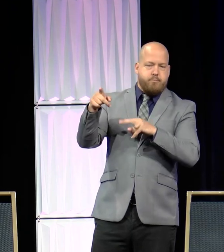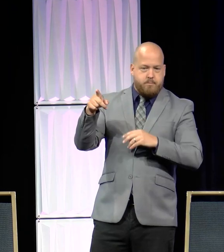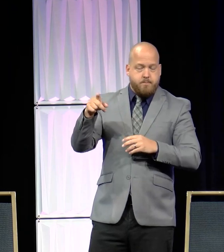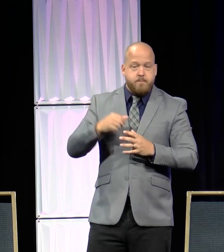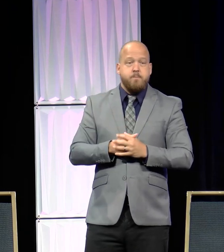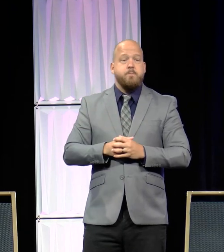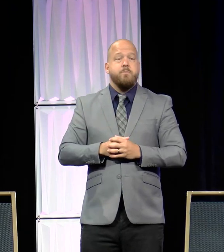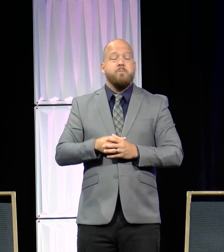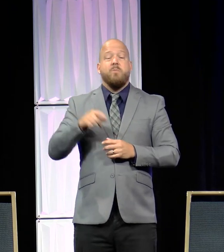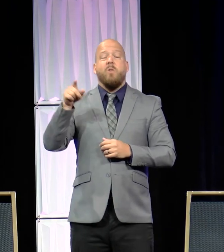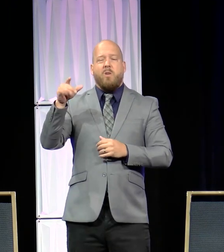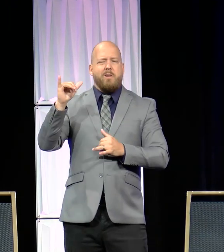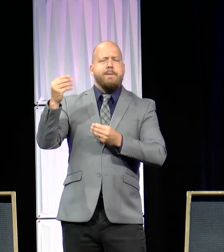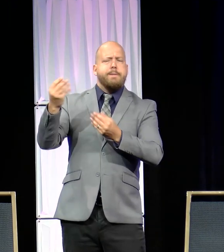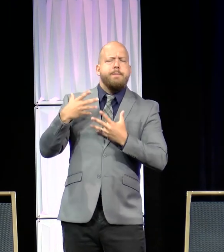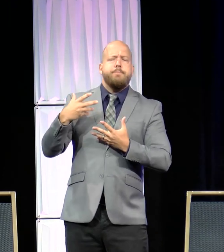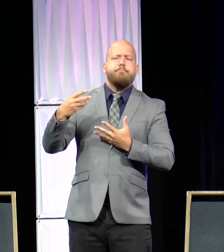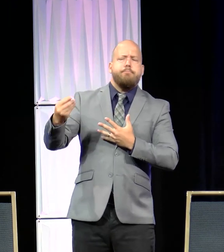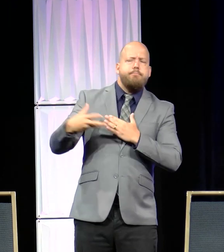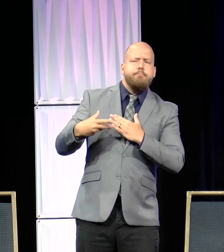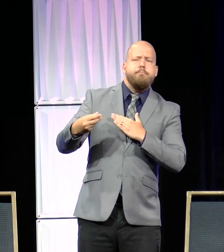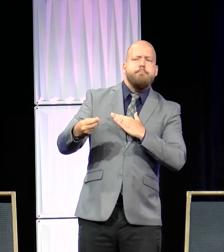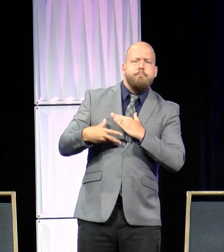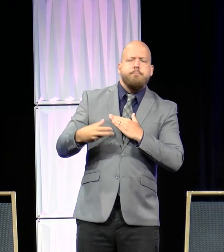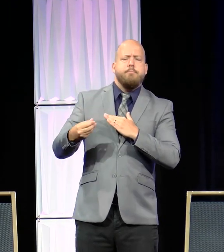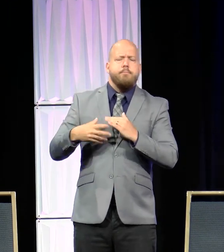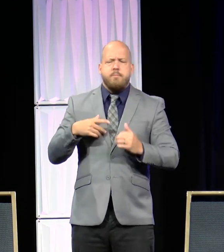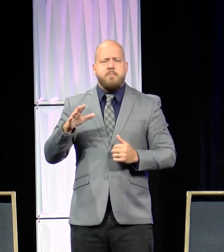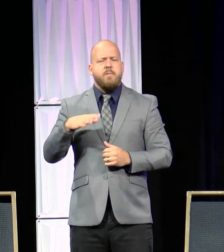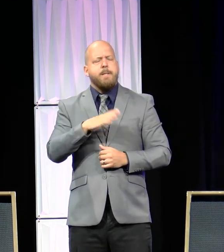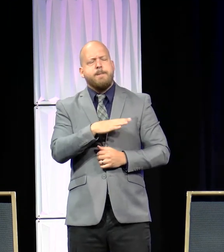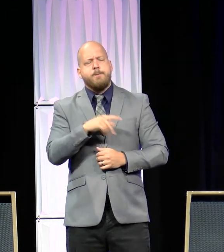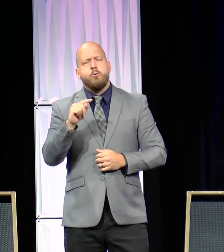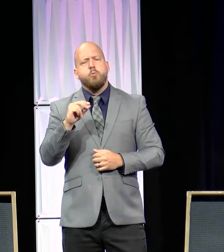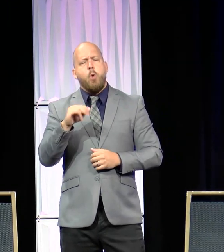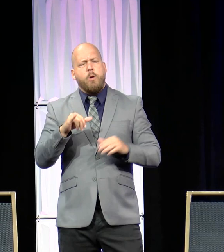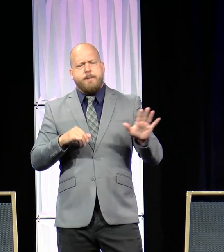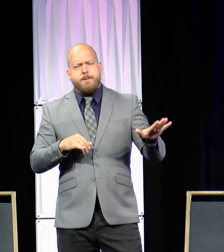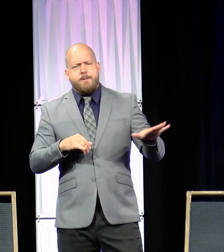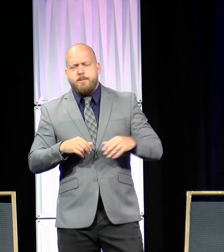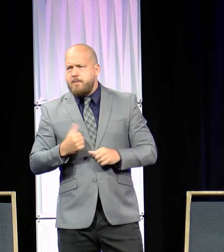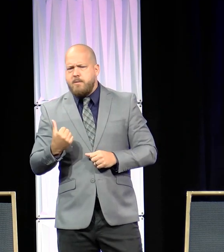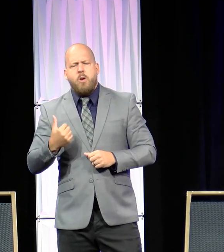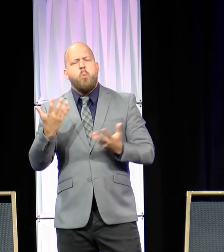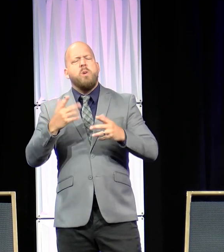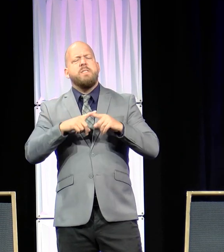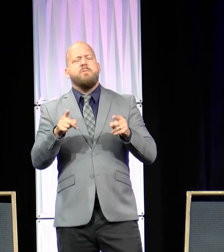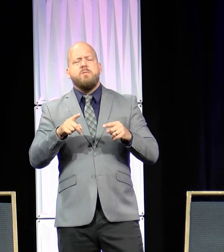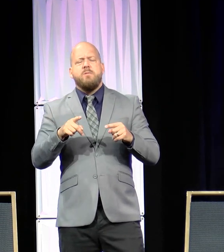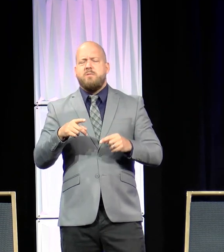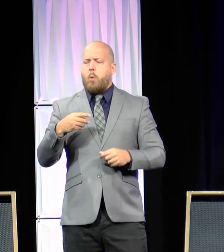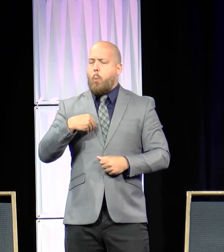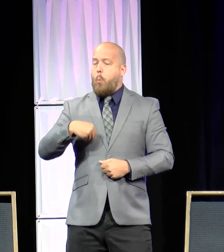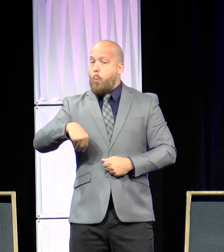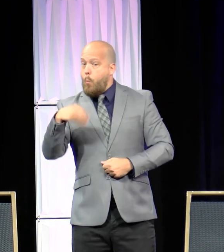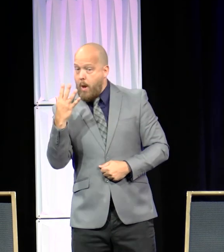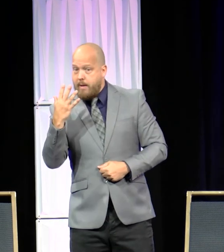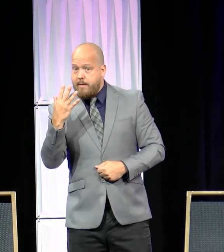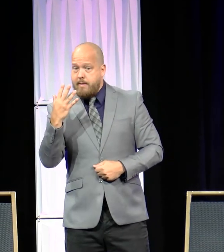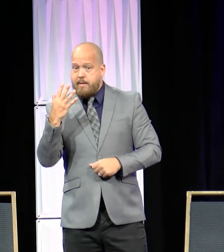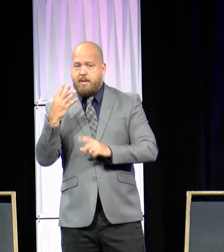she would tell me, Tony, one of the differences between white feminism and black